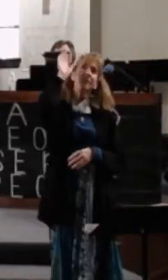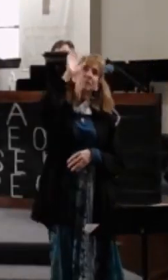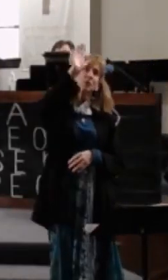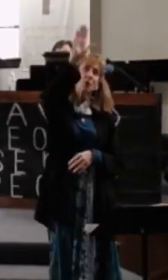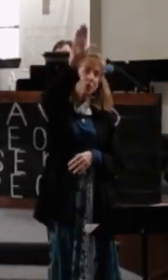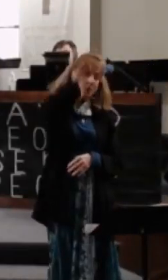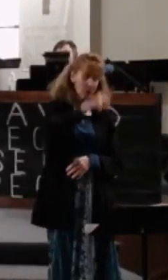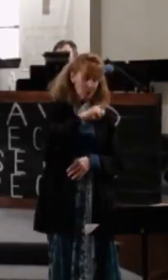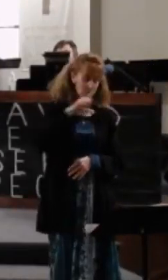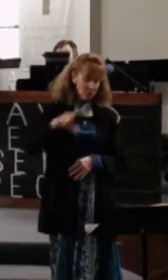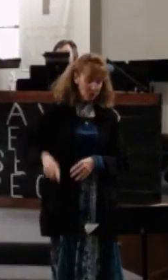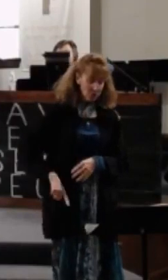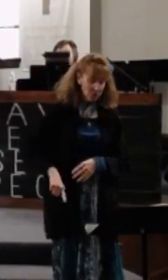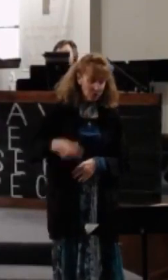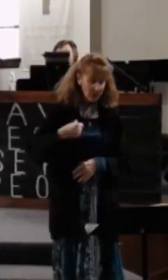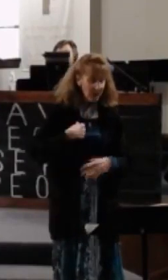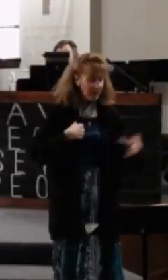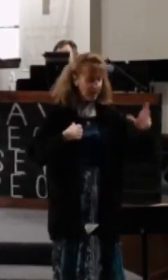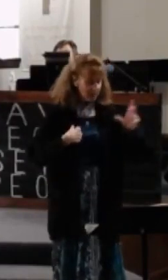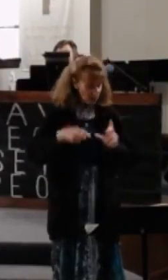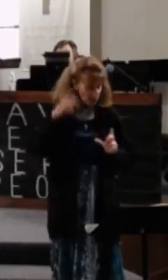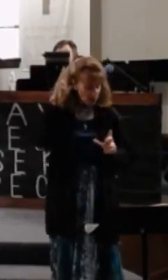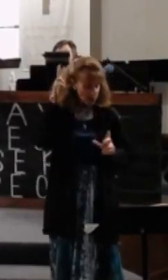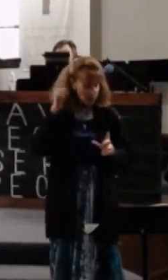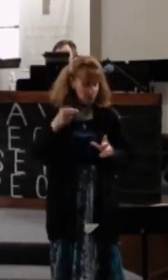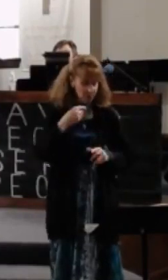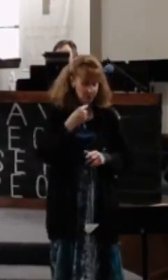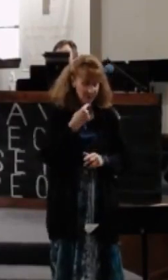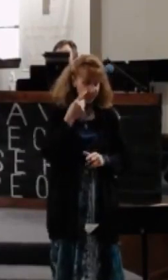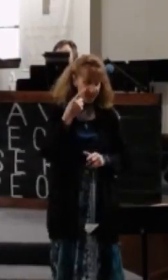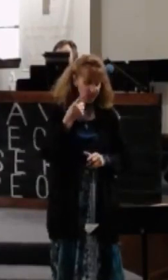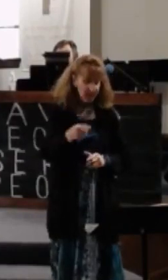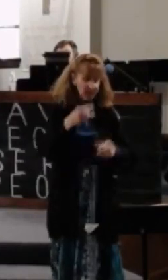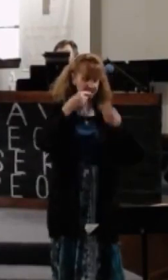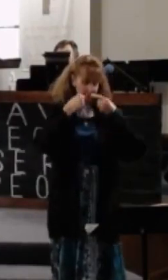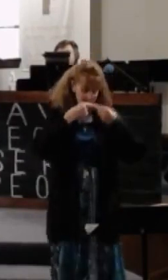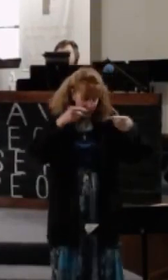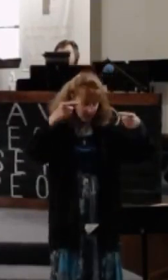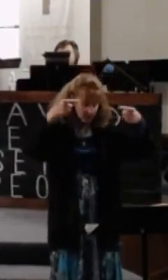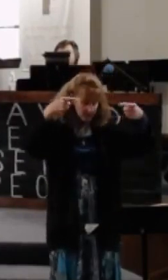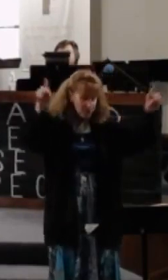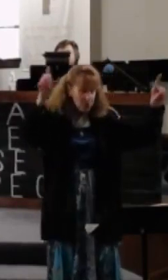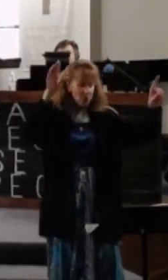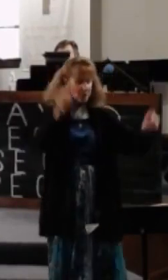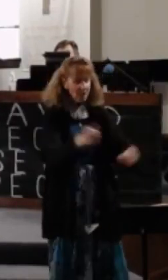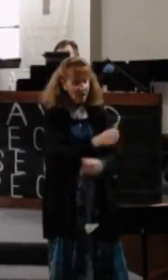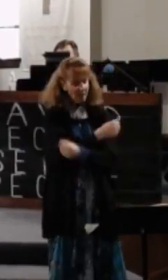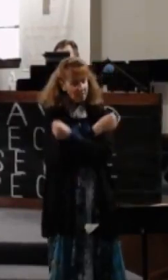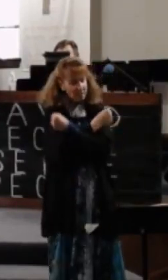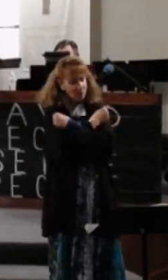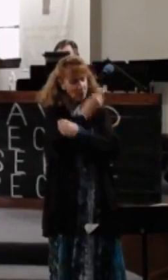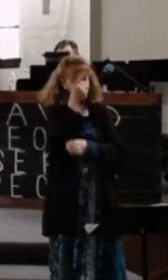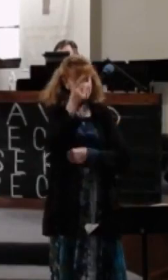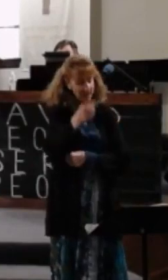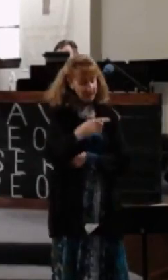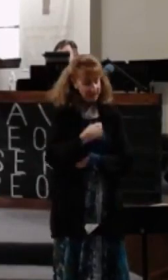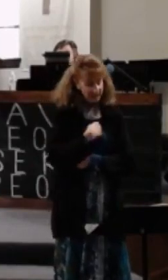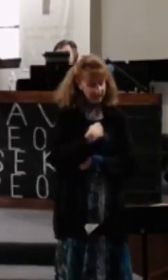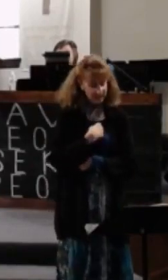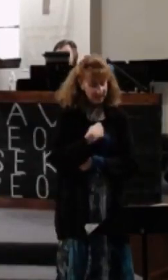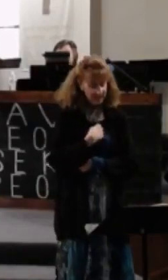I am thine, O Lord, I have heard thy voice, and it told thy love to